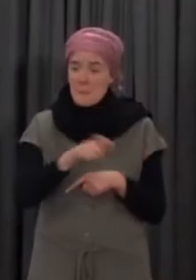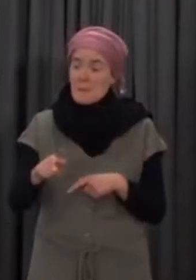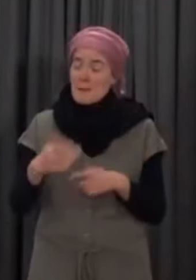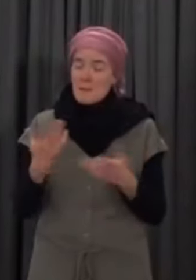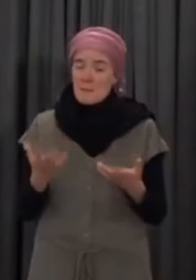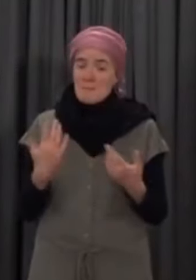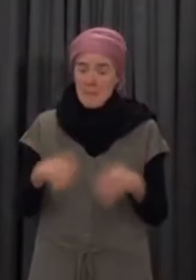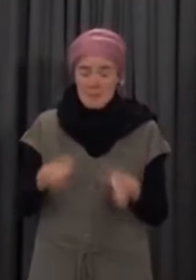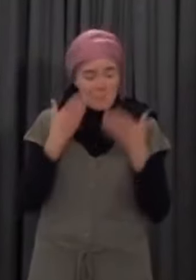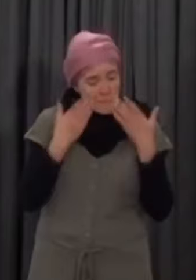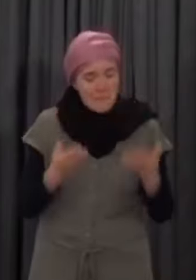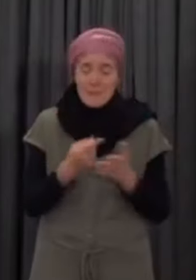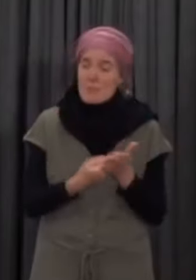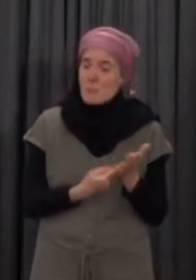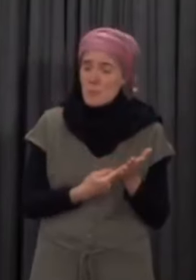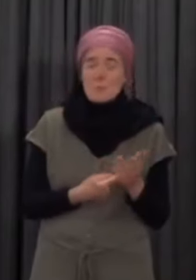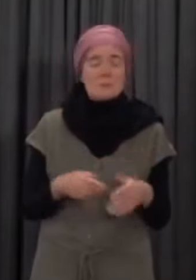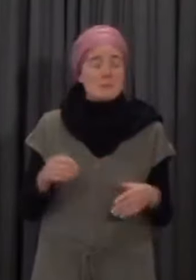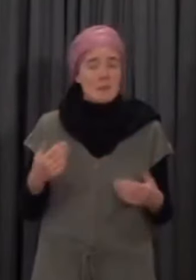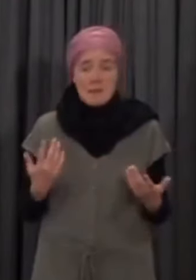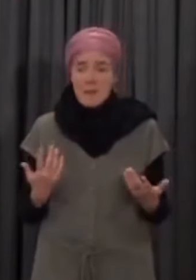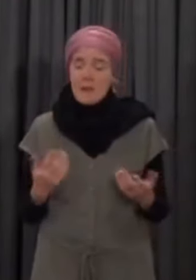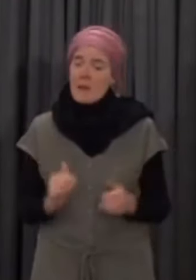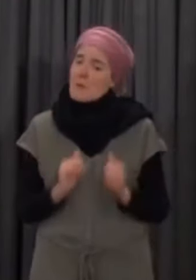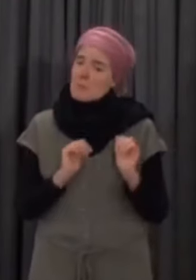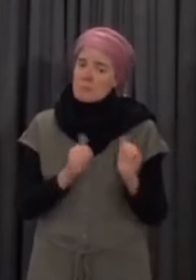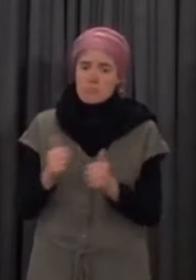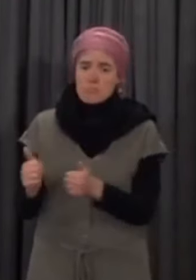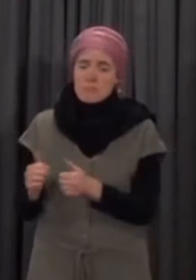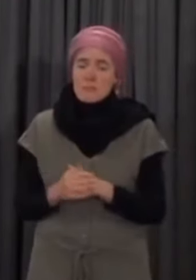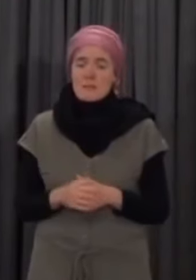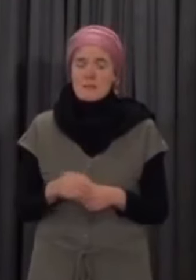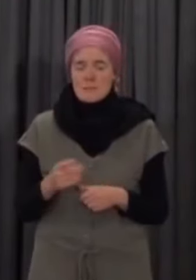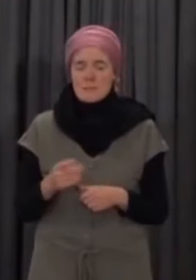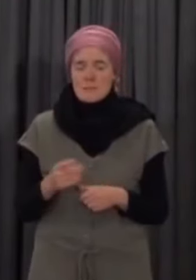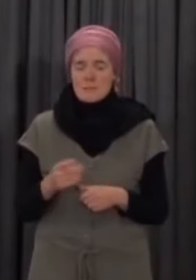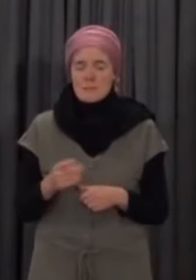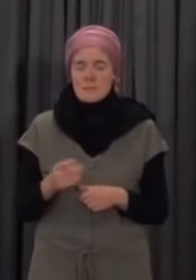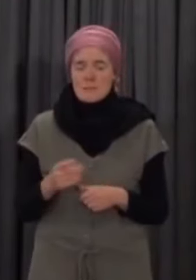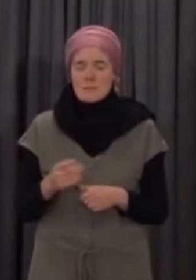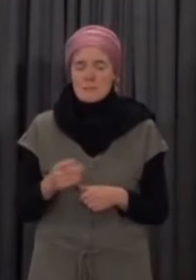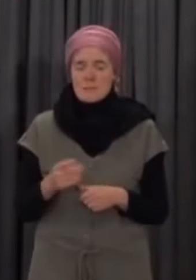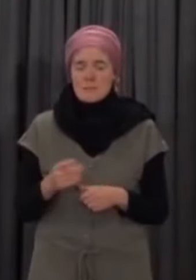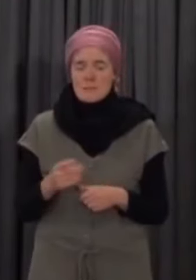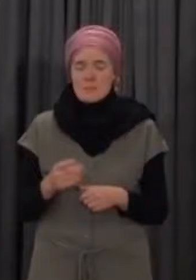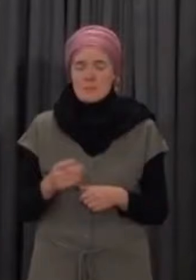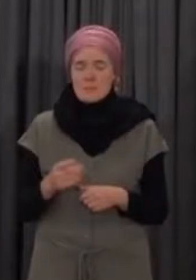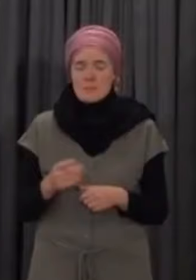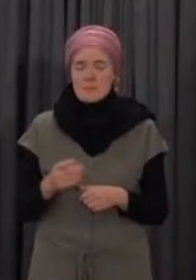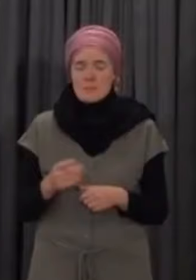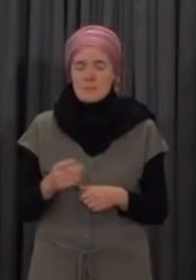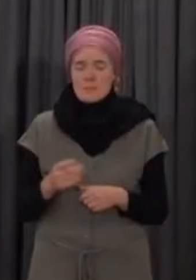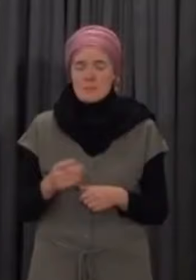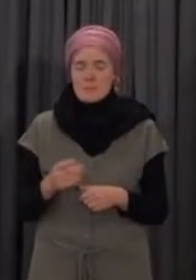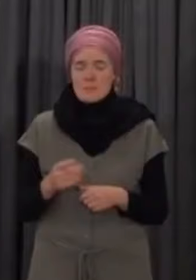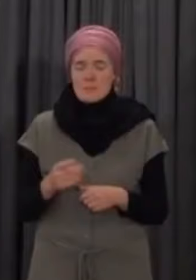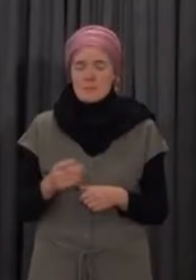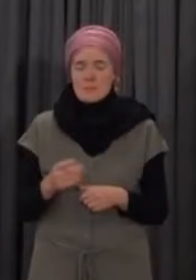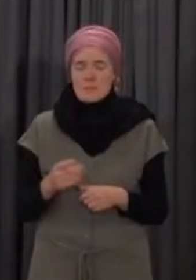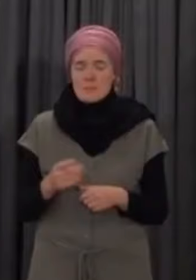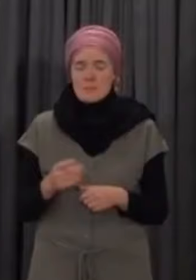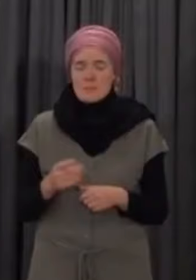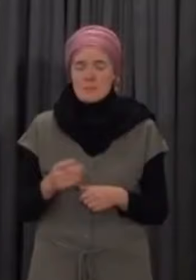by the rules. So while we saw some things over the weekend that I'm keen that we don't see repeated, I don't think